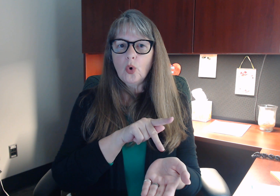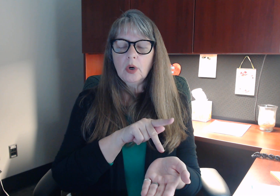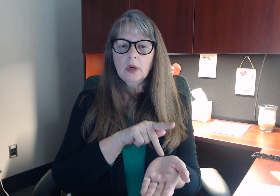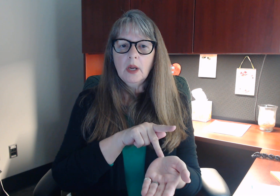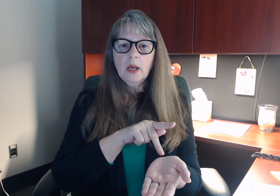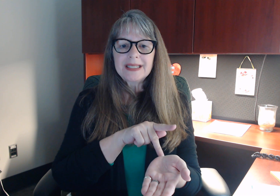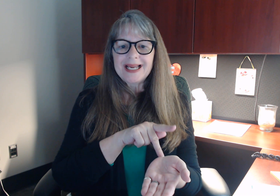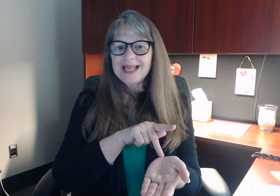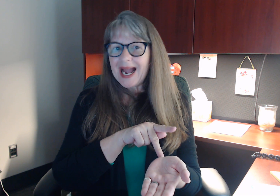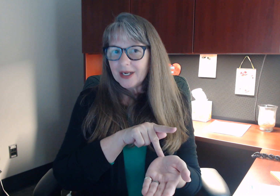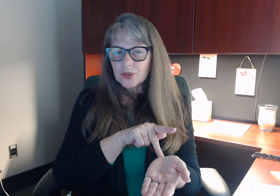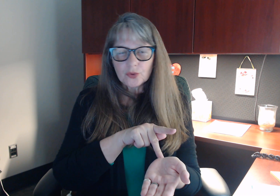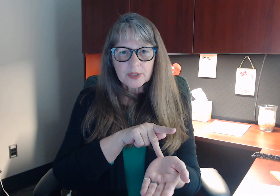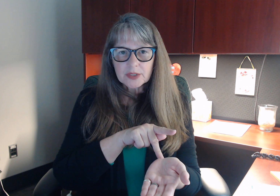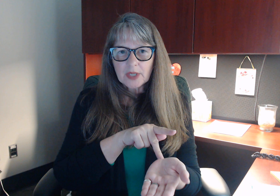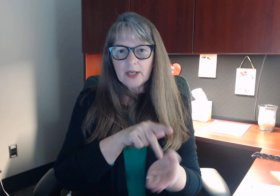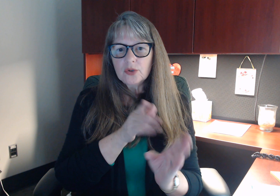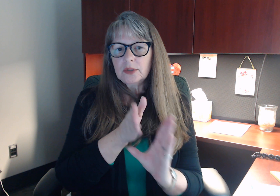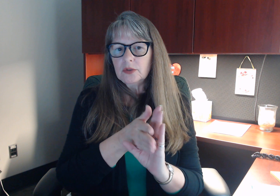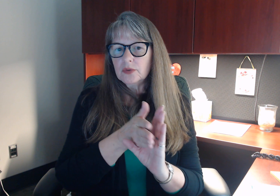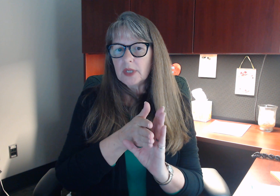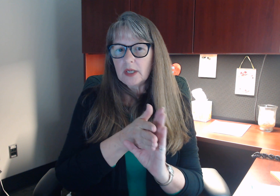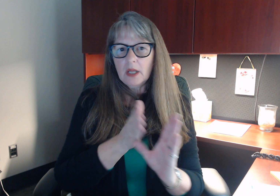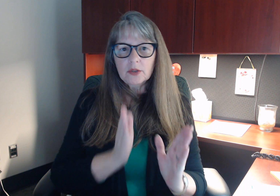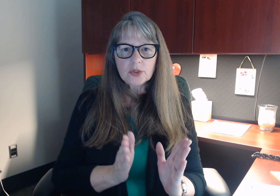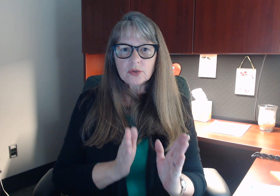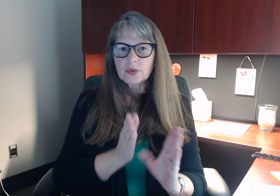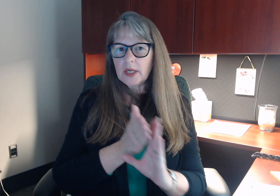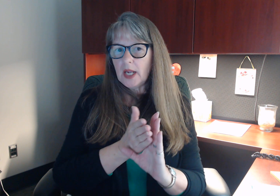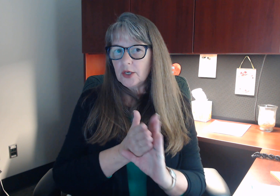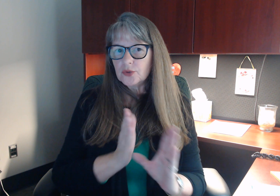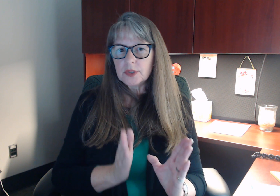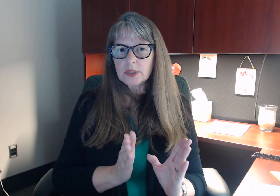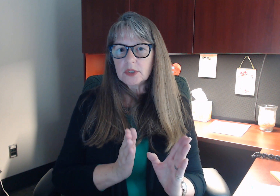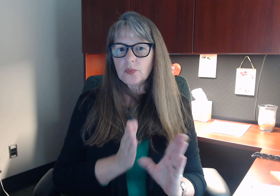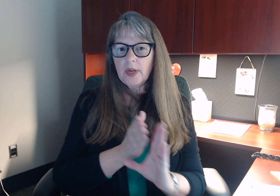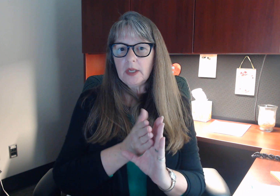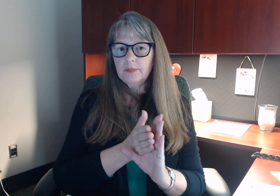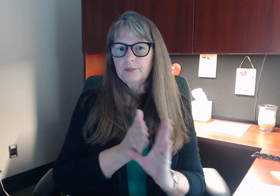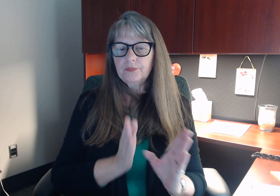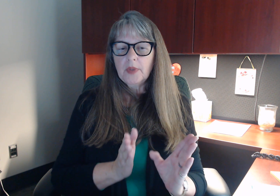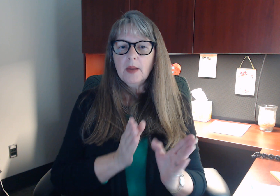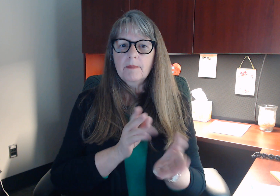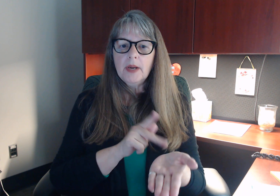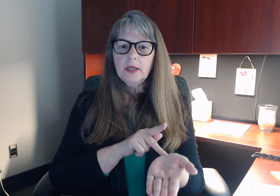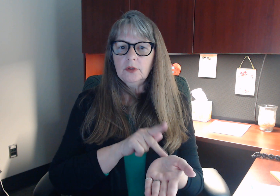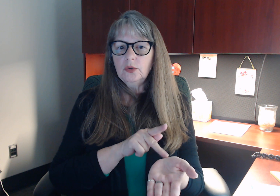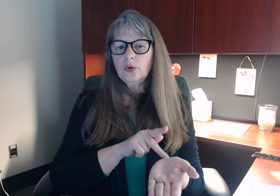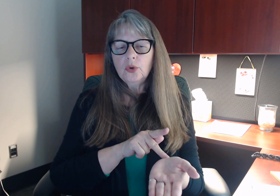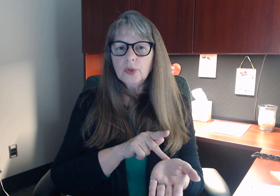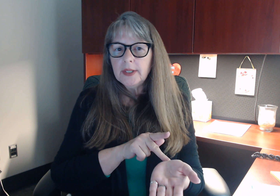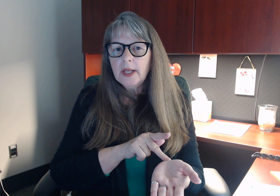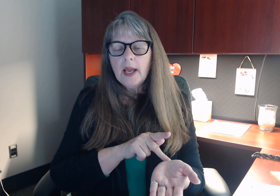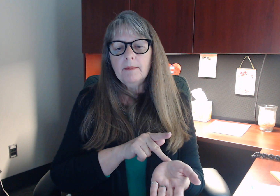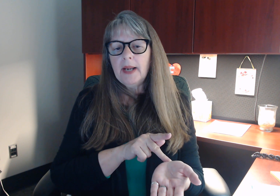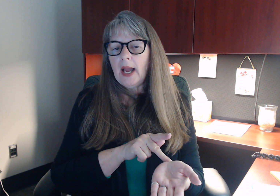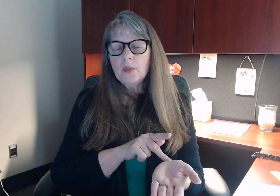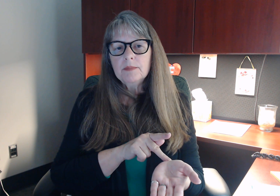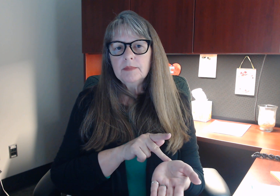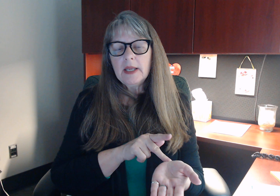or psychiatrist. I usually do psychologist or psychiatrist this way. But you could, but I would, if I